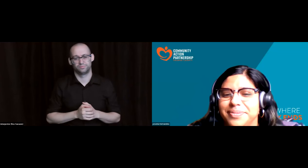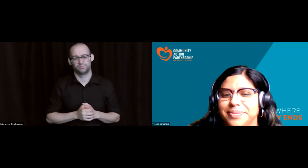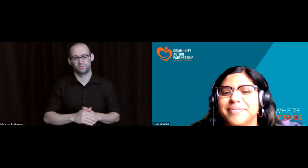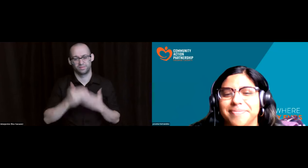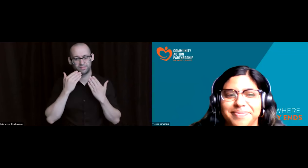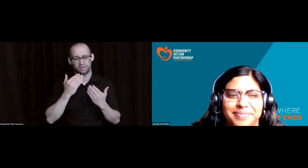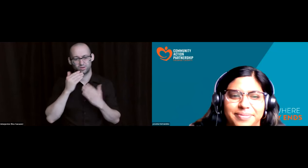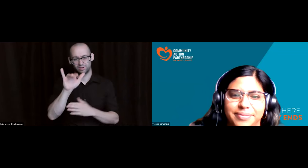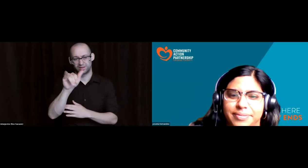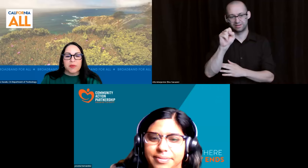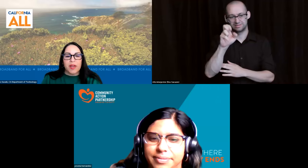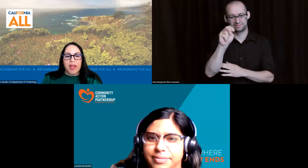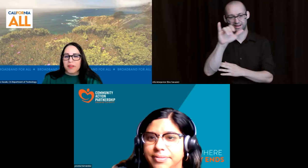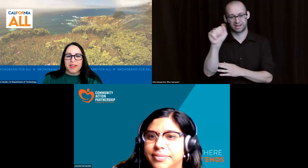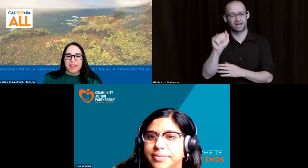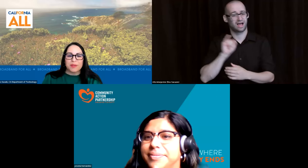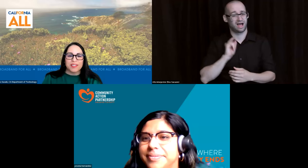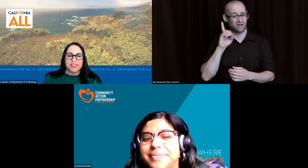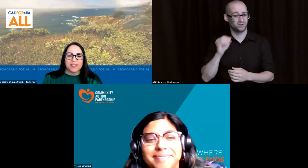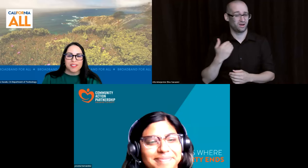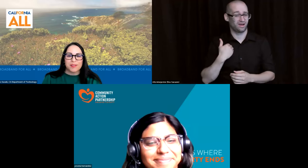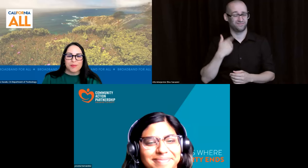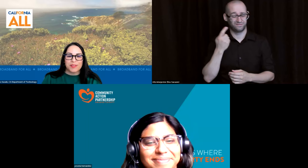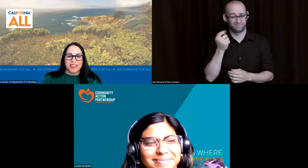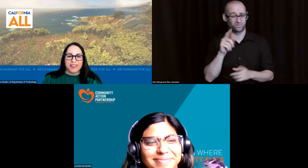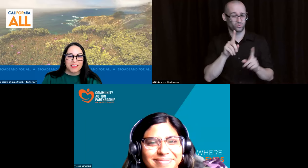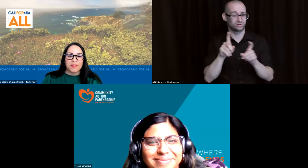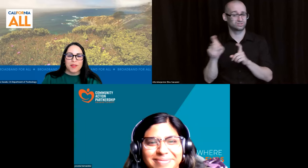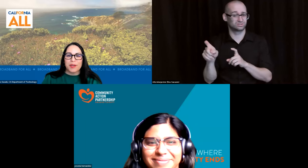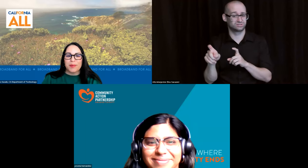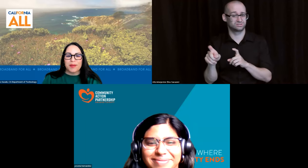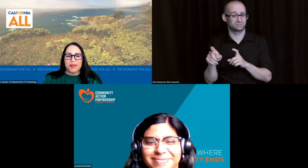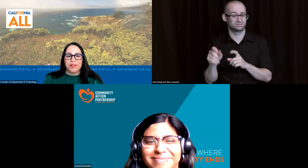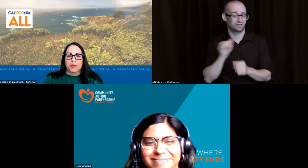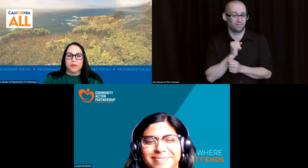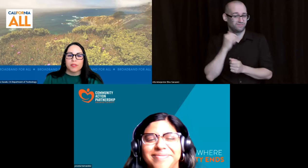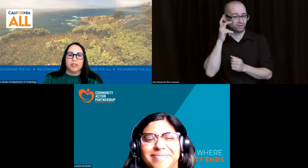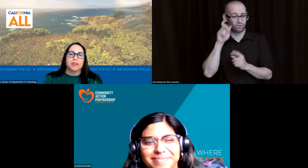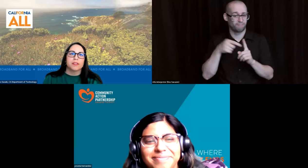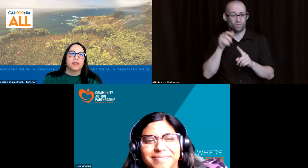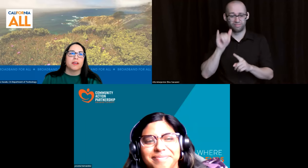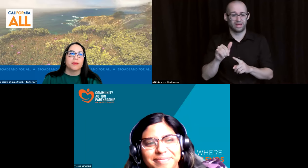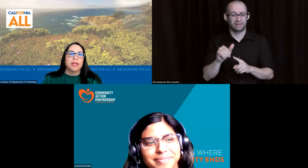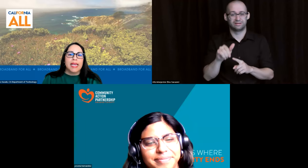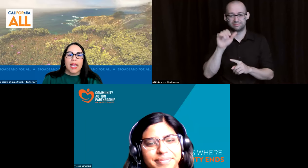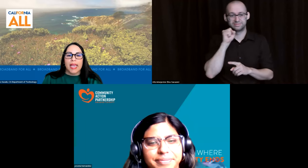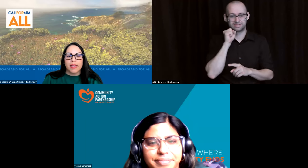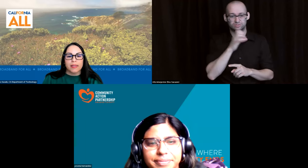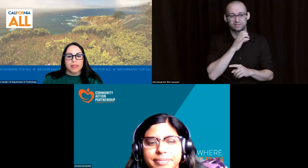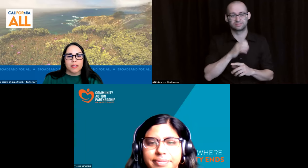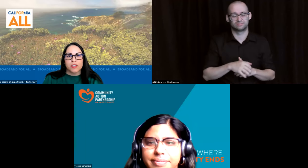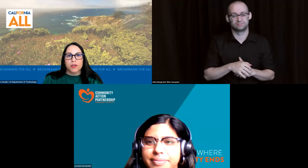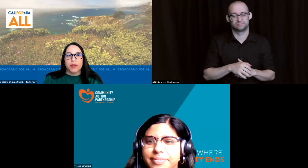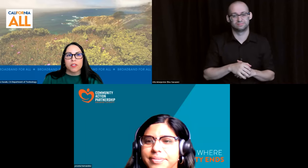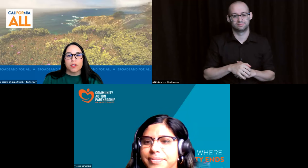Thank you, Yesenia. I do have a couple questions because it was really, I love hearing about the work with seniors.